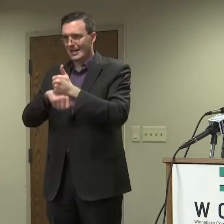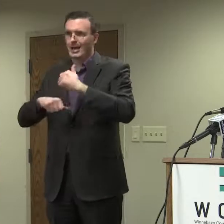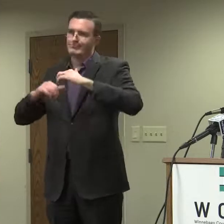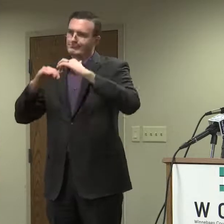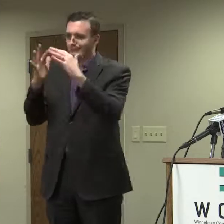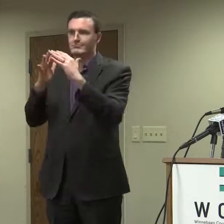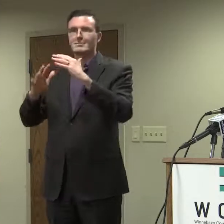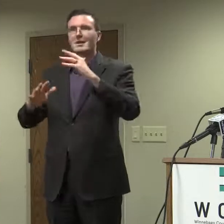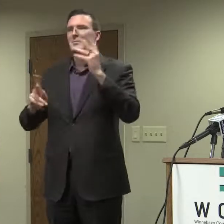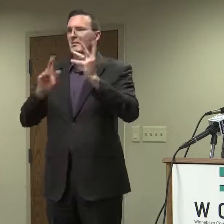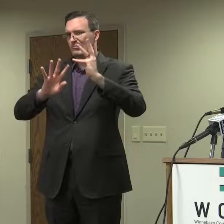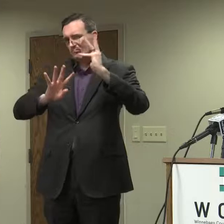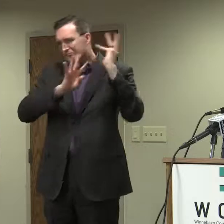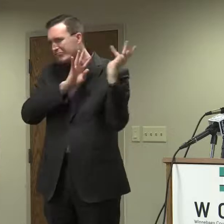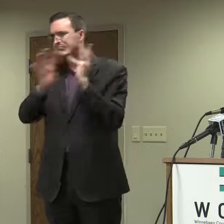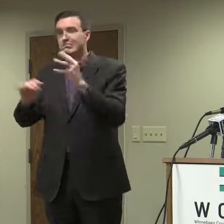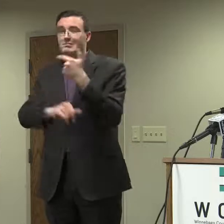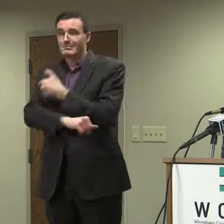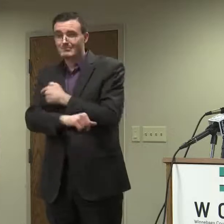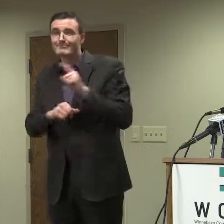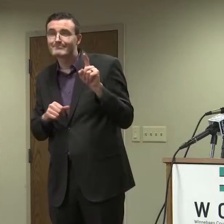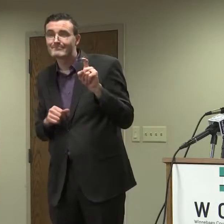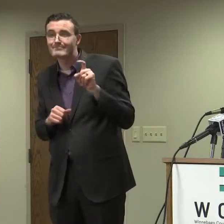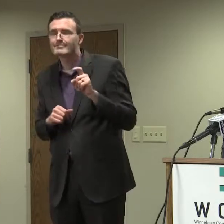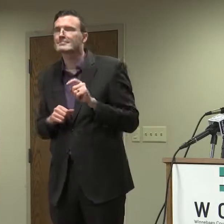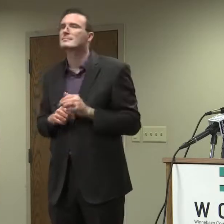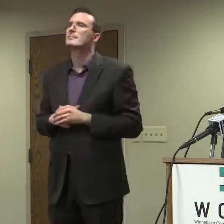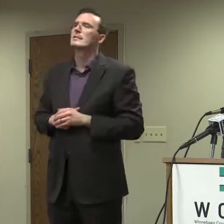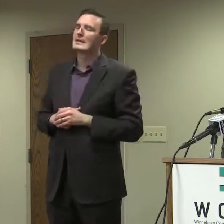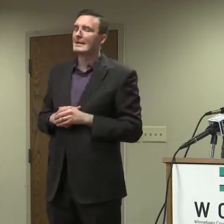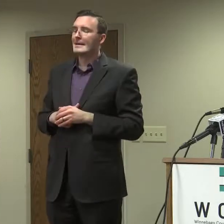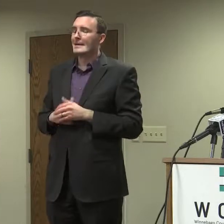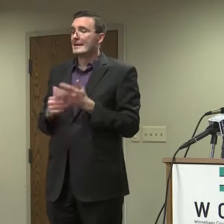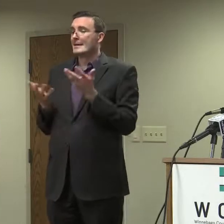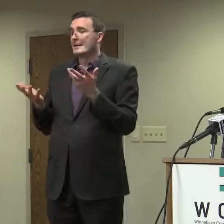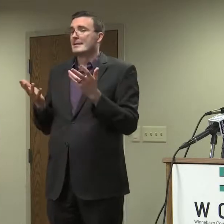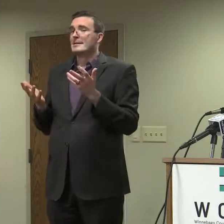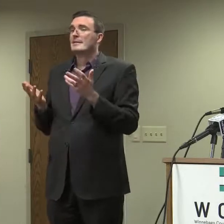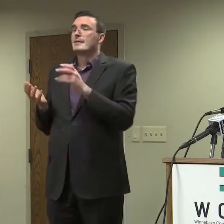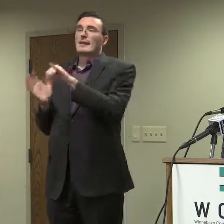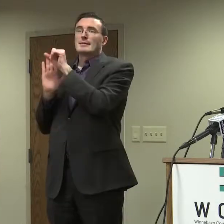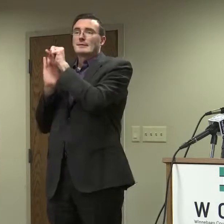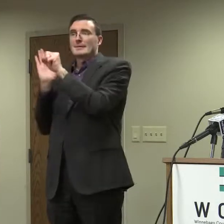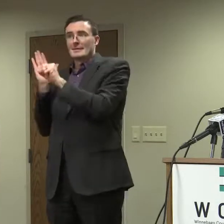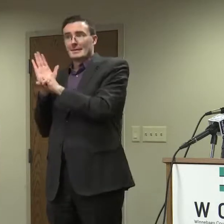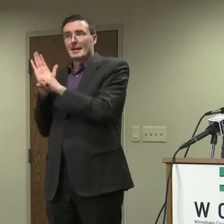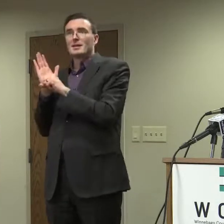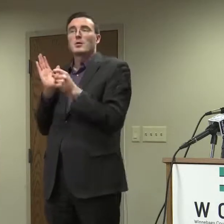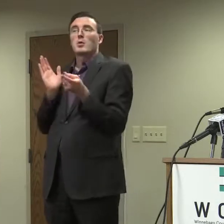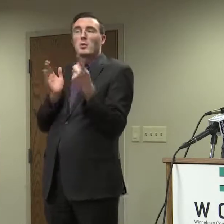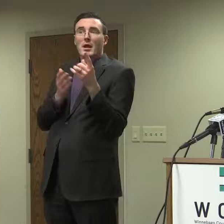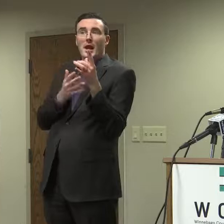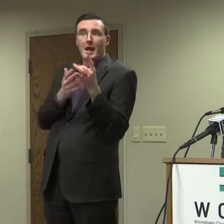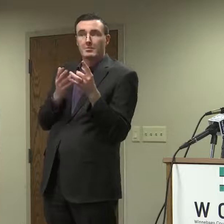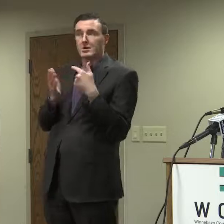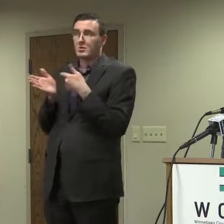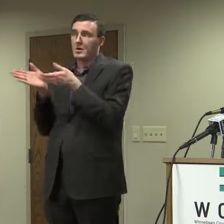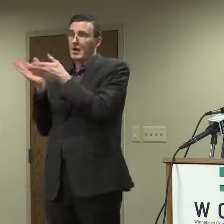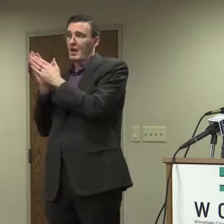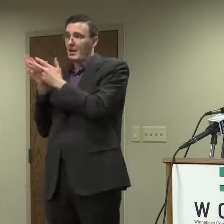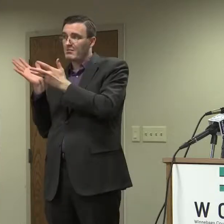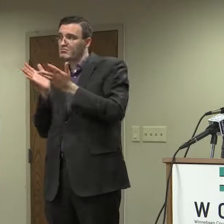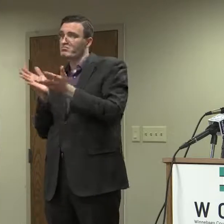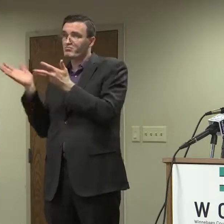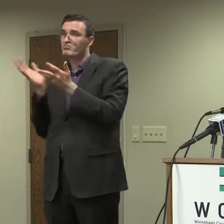region? The question is, are we looking at mass vaccination? Of course, that's one of the opportunities with the state that we have obviously asked for resource. We are one